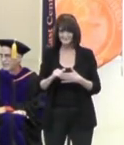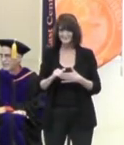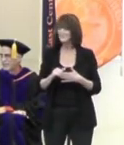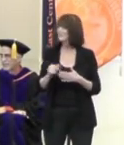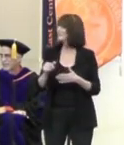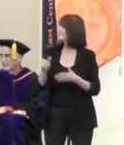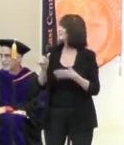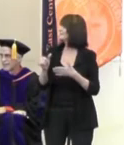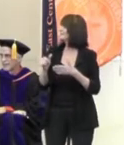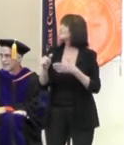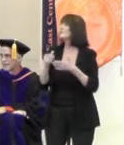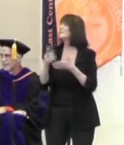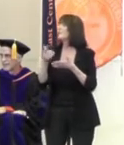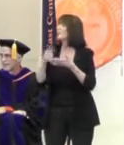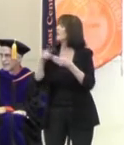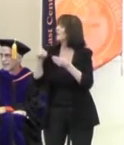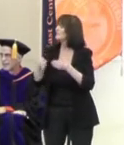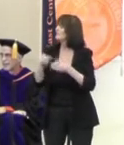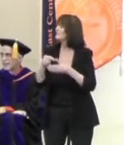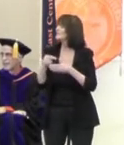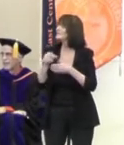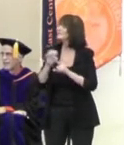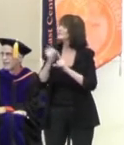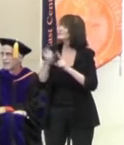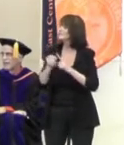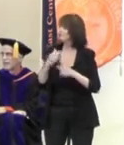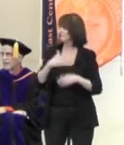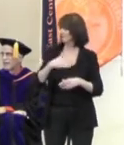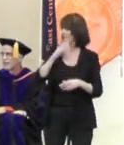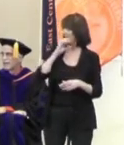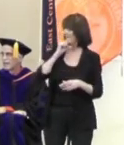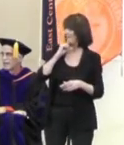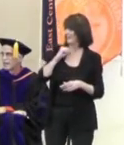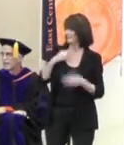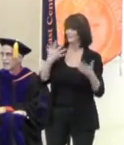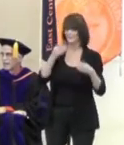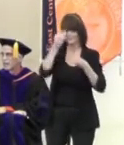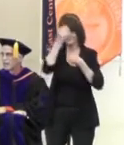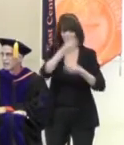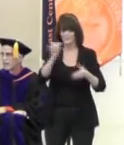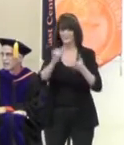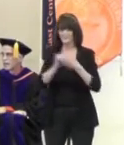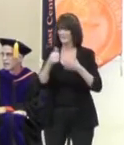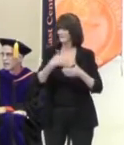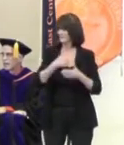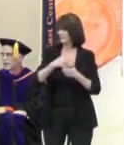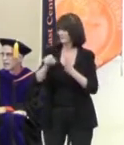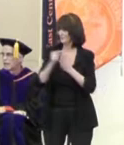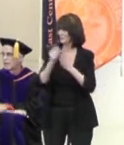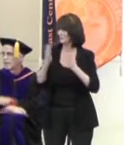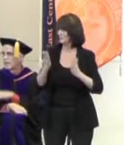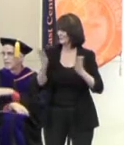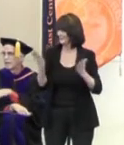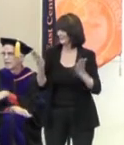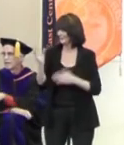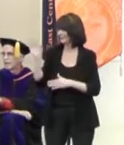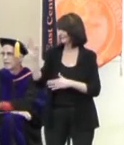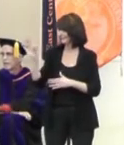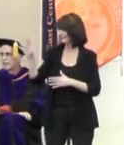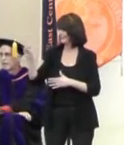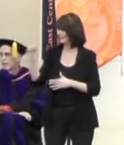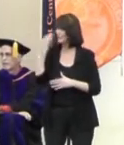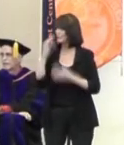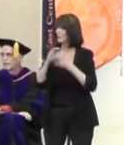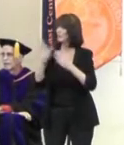exciting thing about this is that at my age, as she told you as a graduate here in 1950, I know a lot of